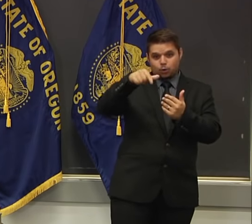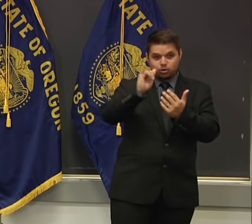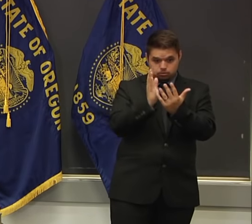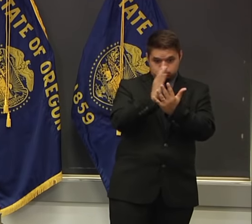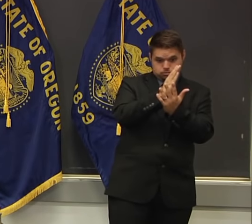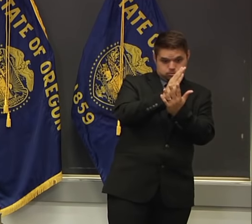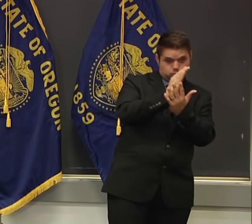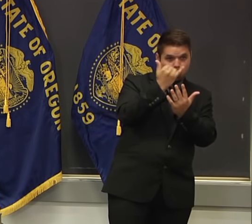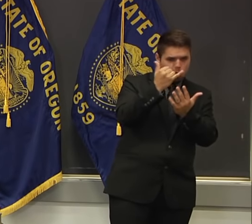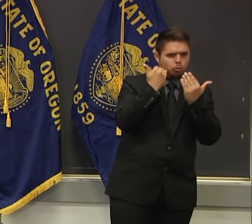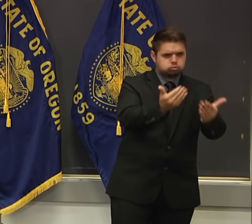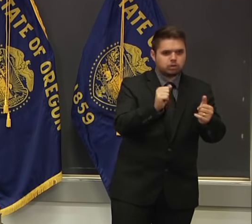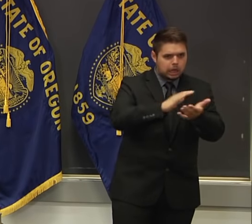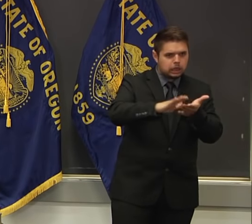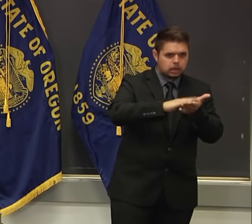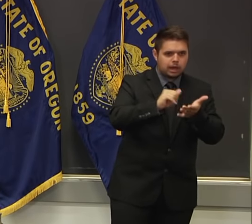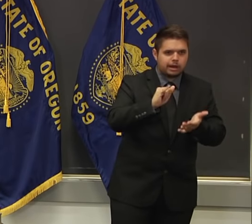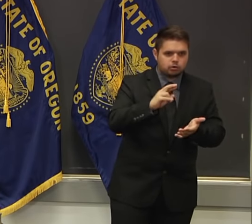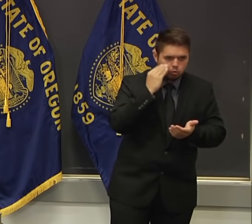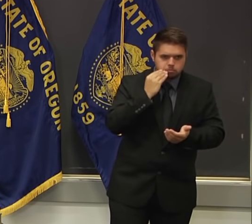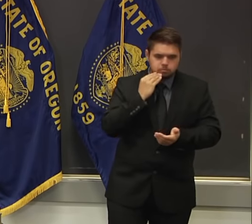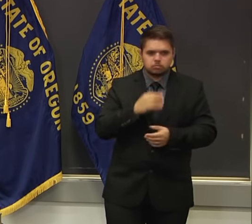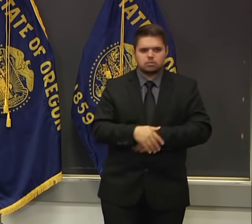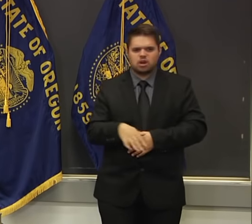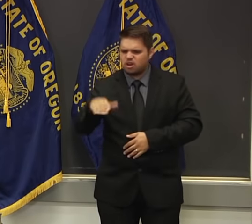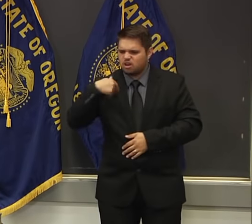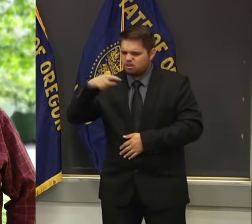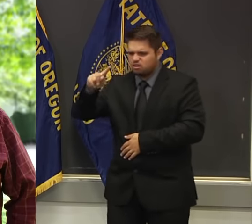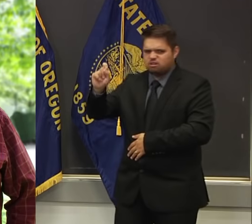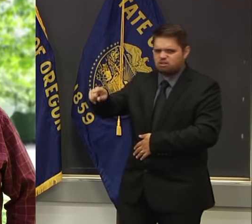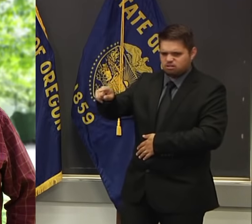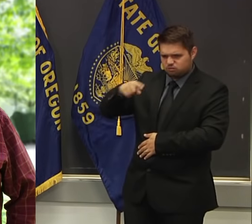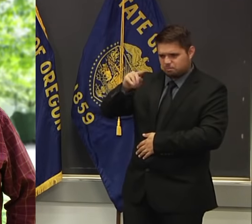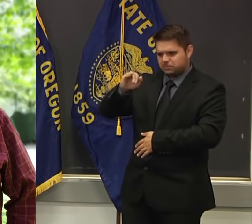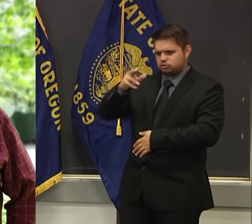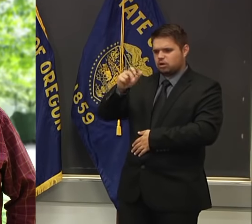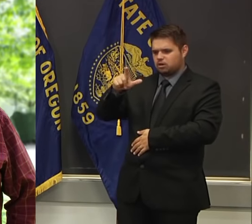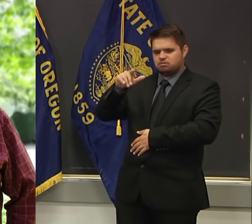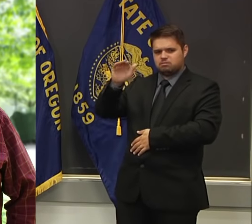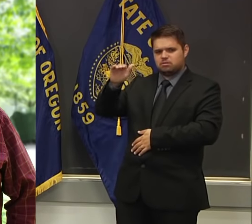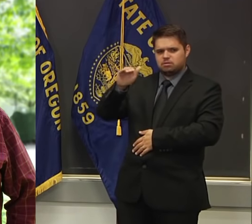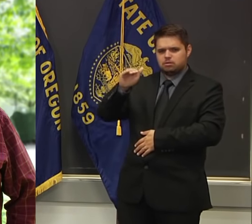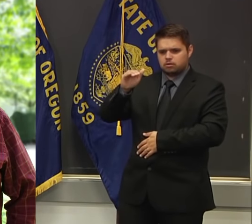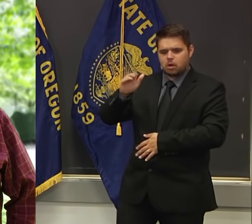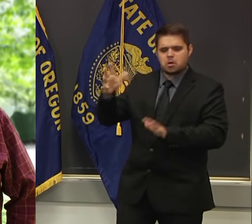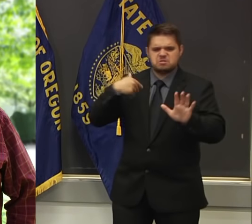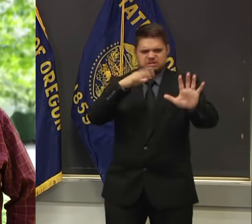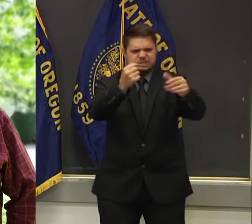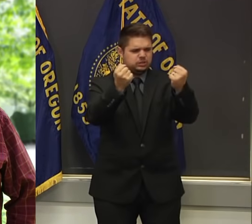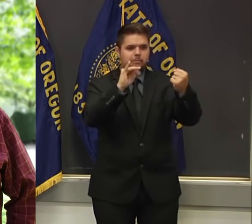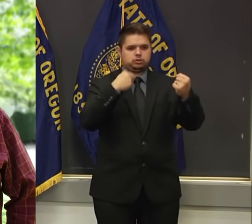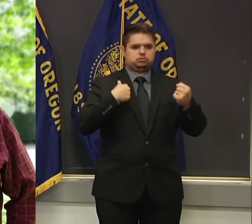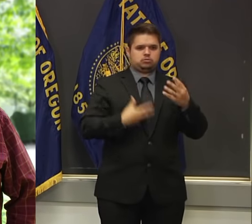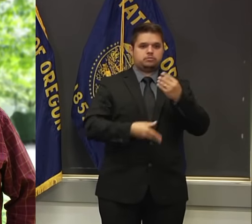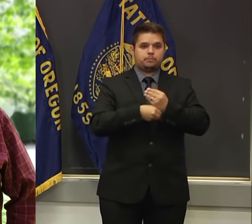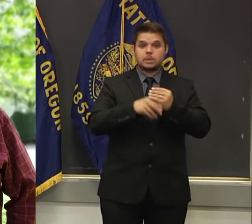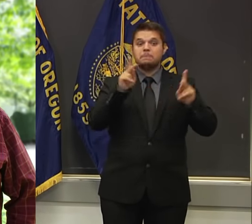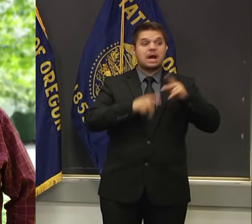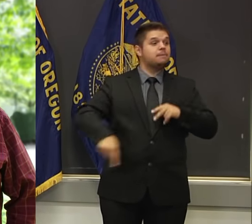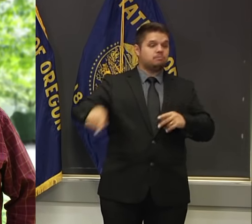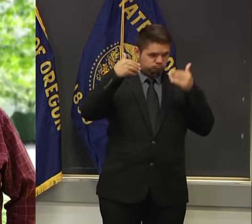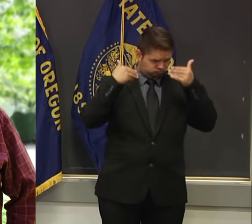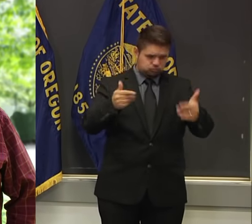Gabriella, this is Michael, if I could pop in on that as well. I think part of what folks need to assess is how well their system has